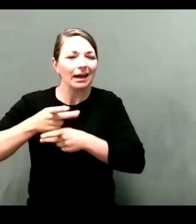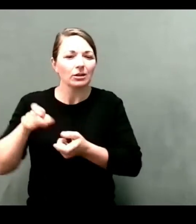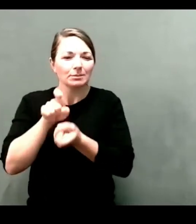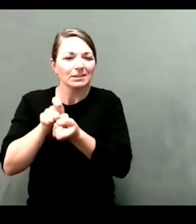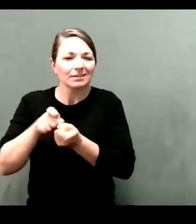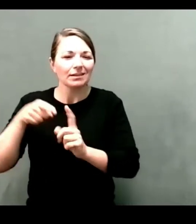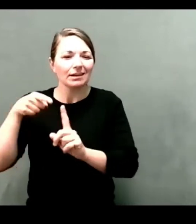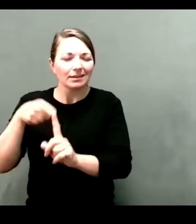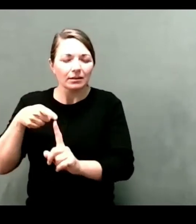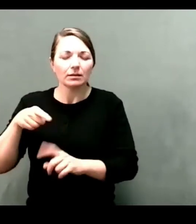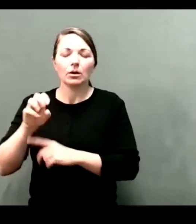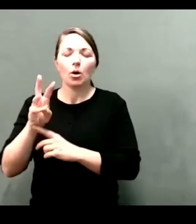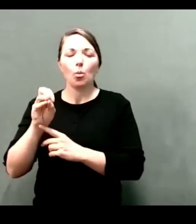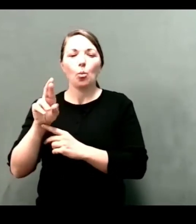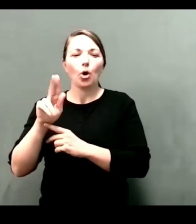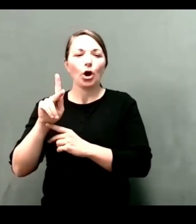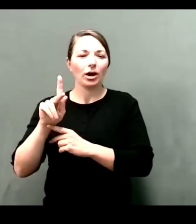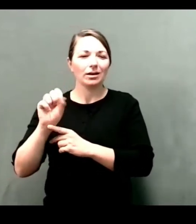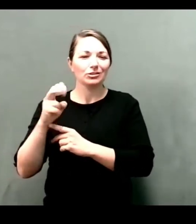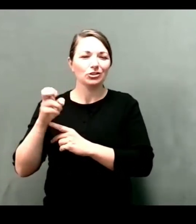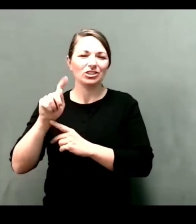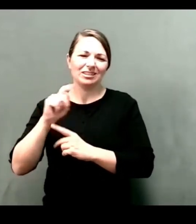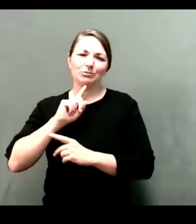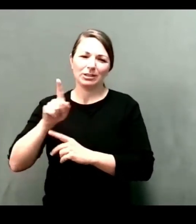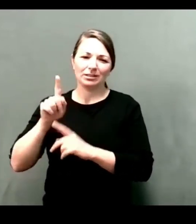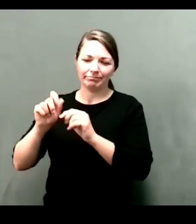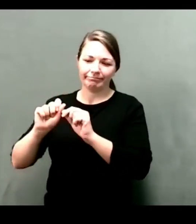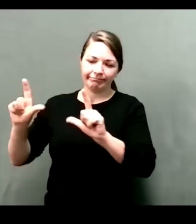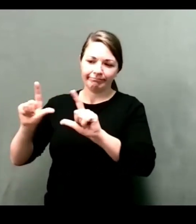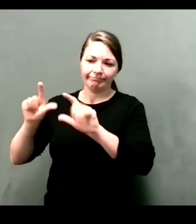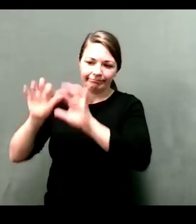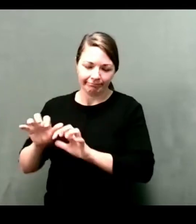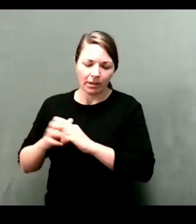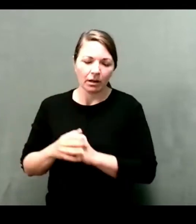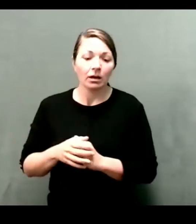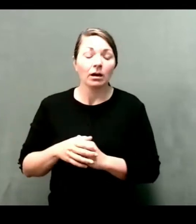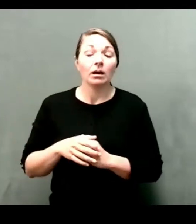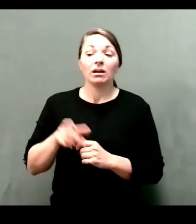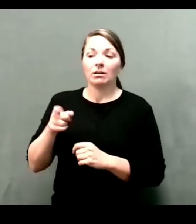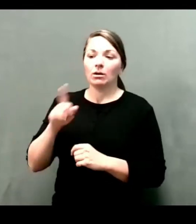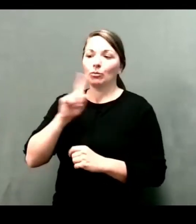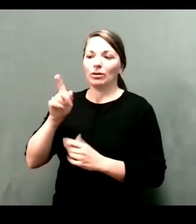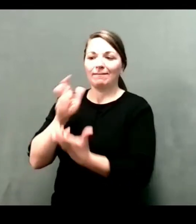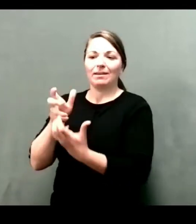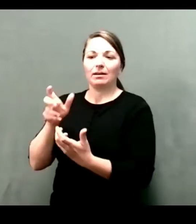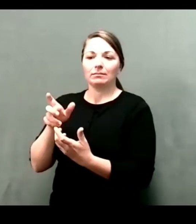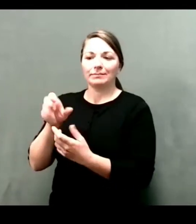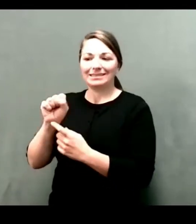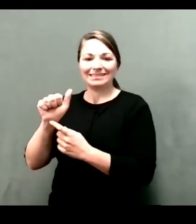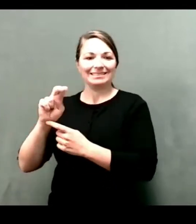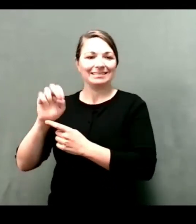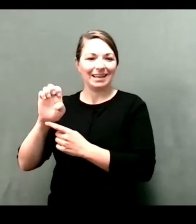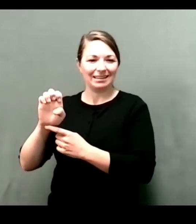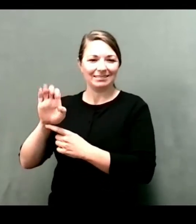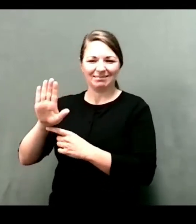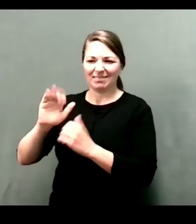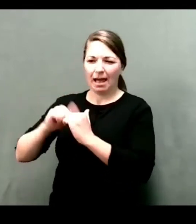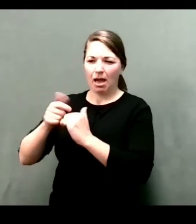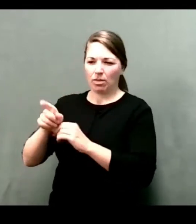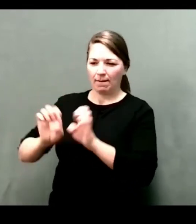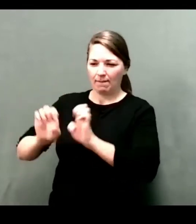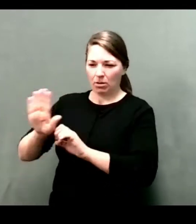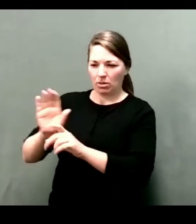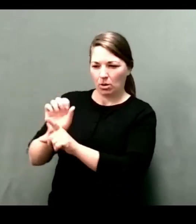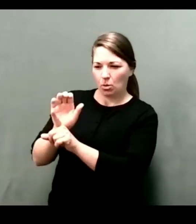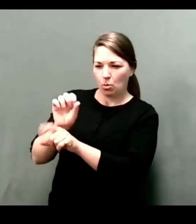we created with a few extra pointers for SANEs who may be using this to evaluate their own work and the way that systems